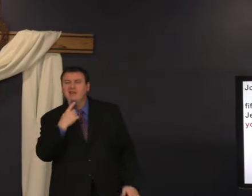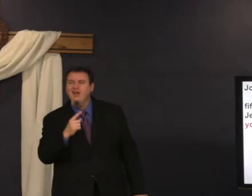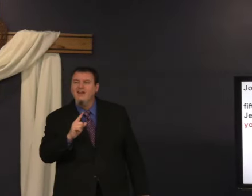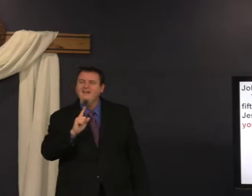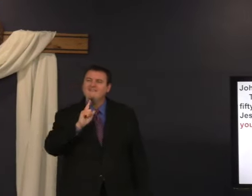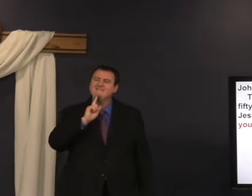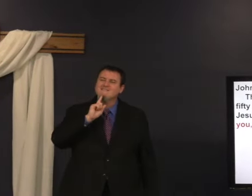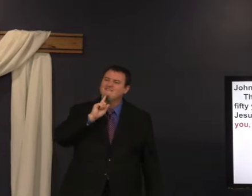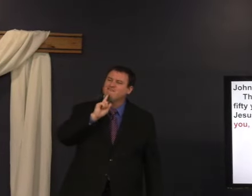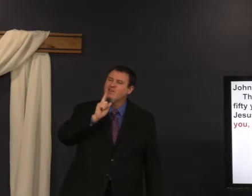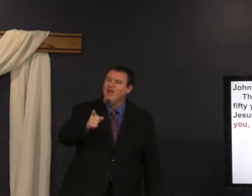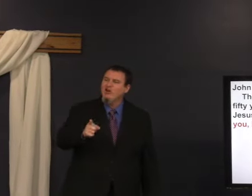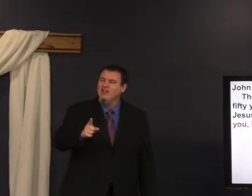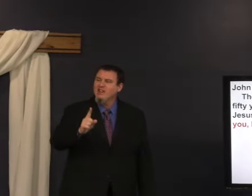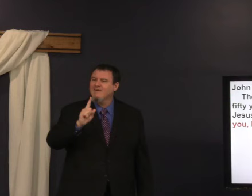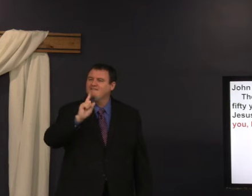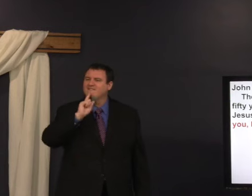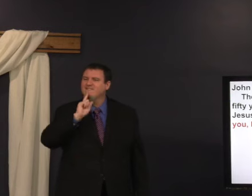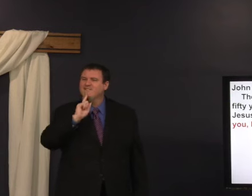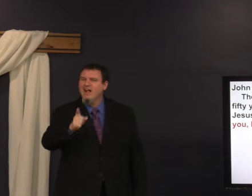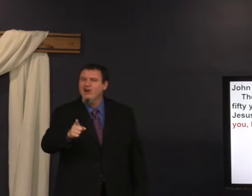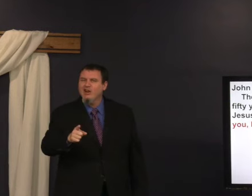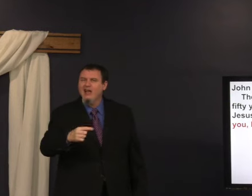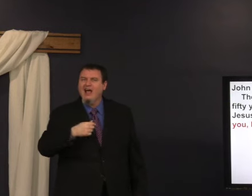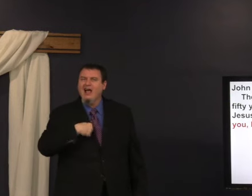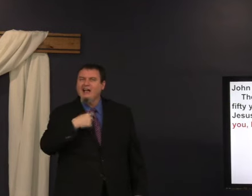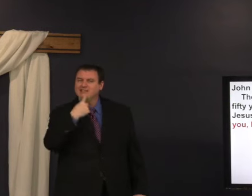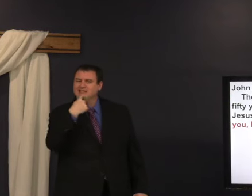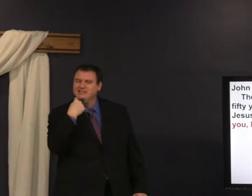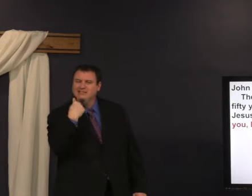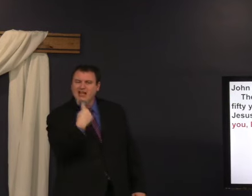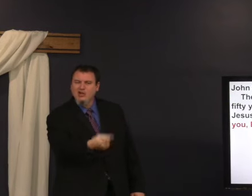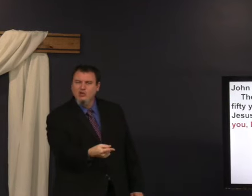And Jesus says, "Verily, verily, I say unto you,